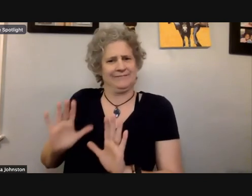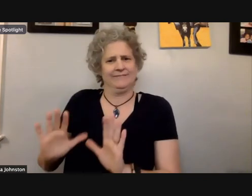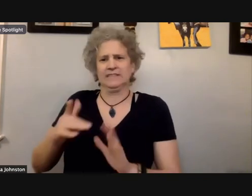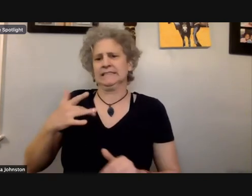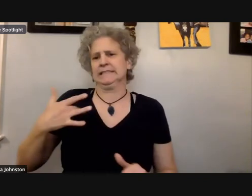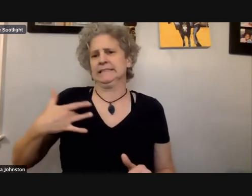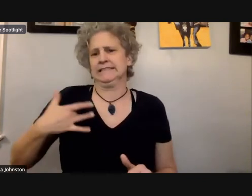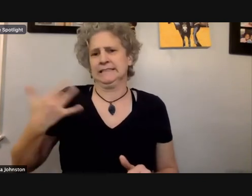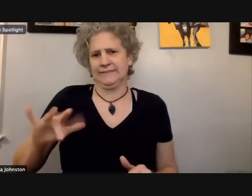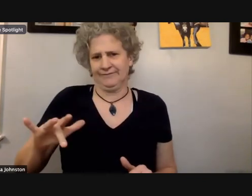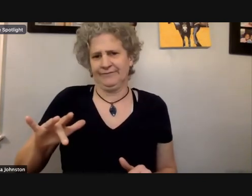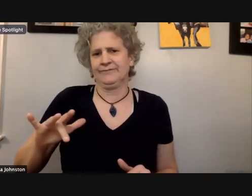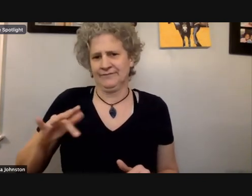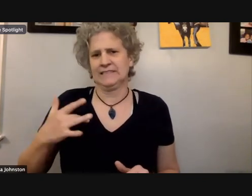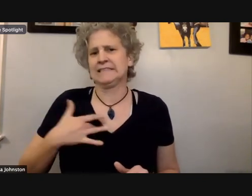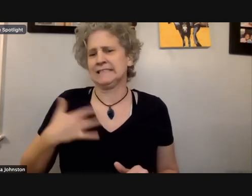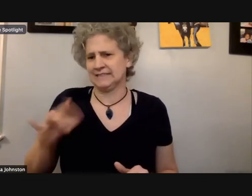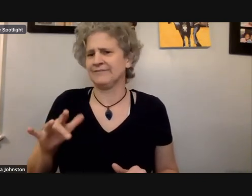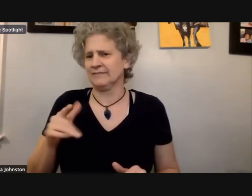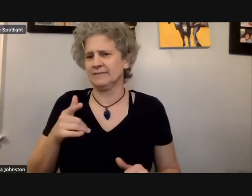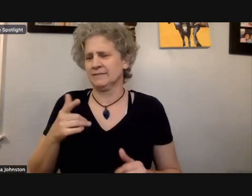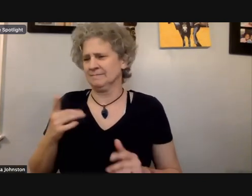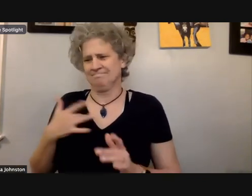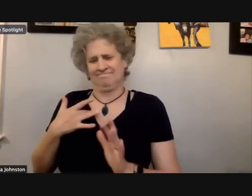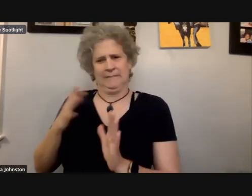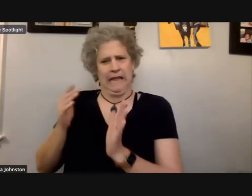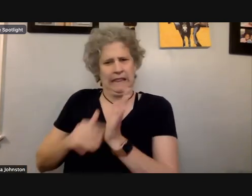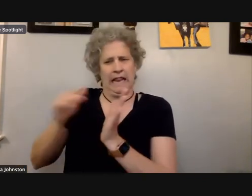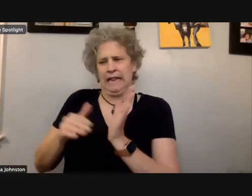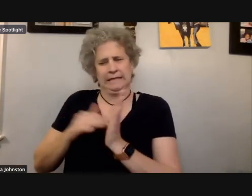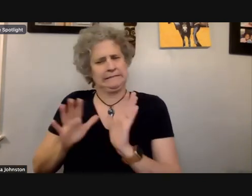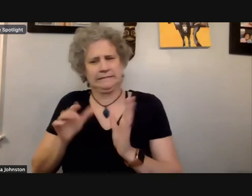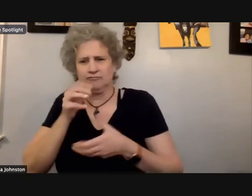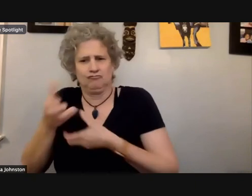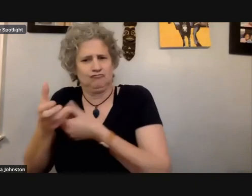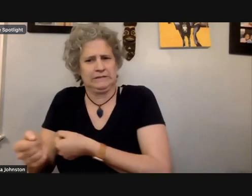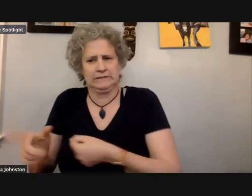sensitivity. So to be sensitive versus to be truly allergic.